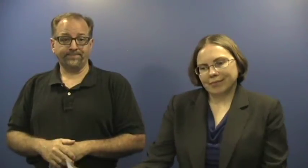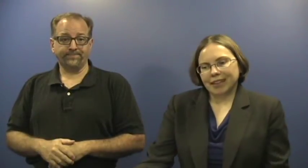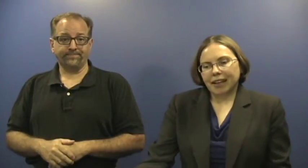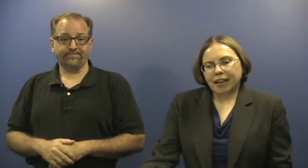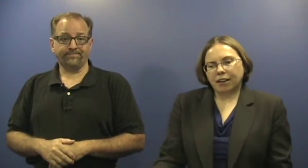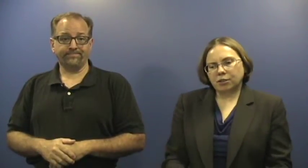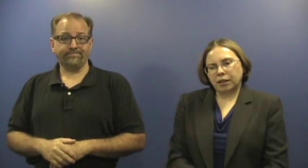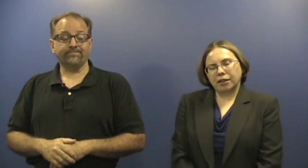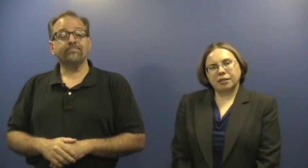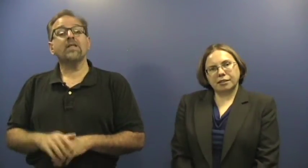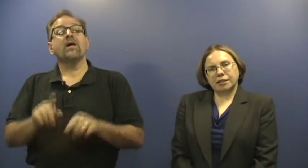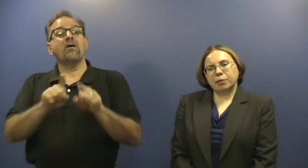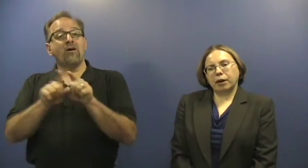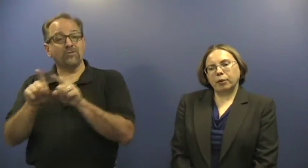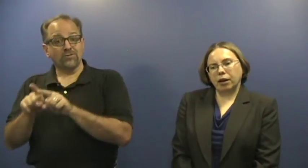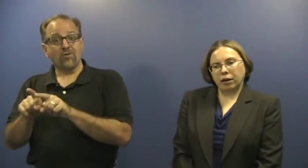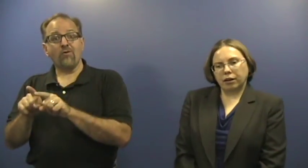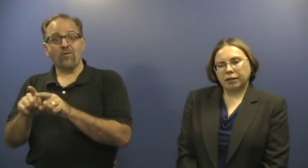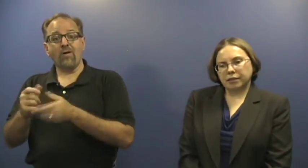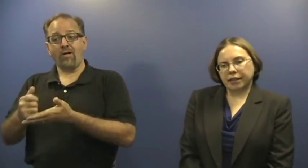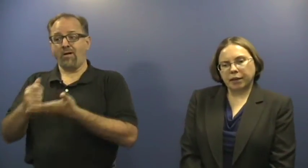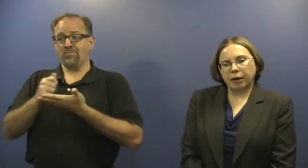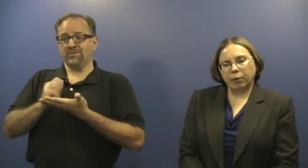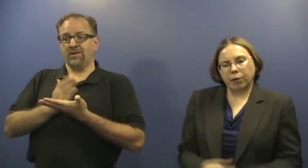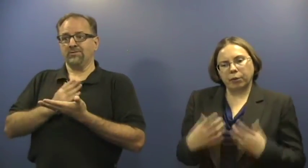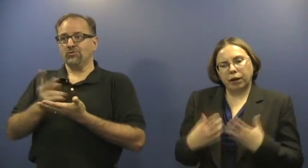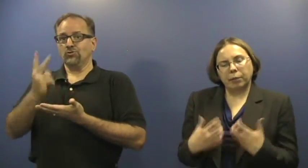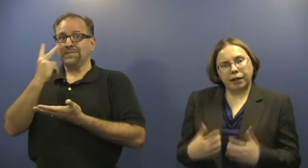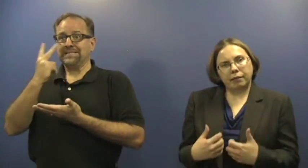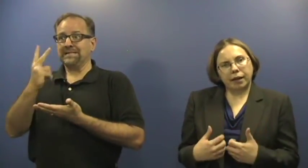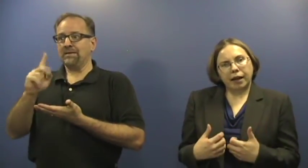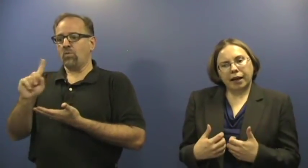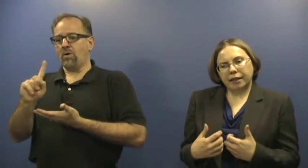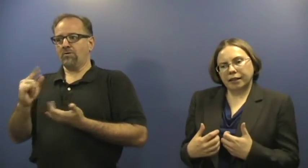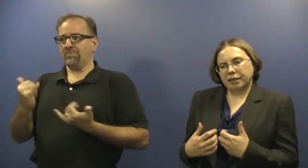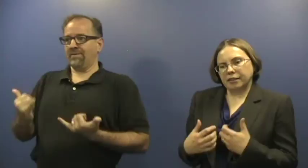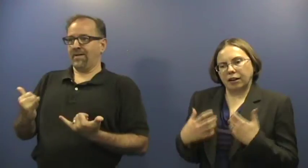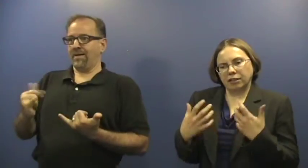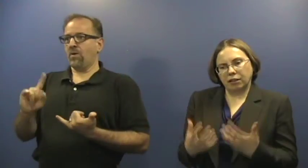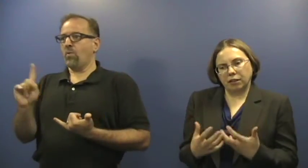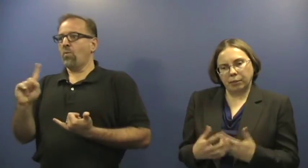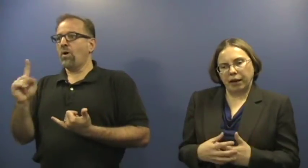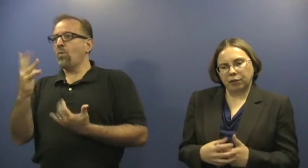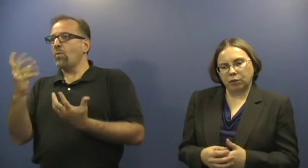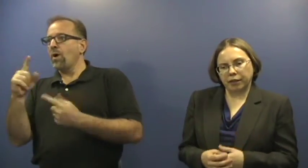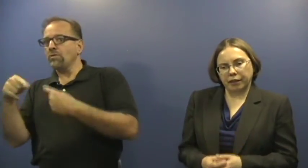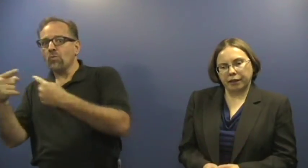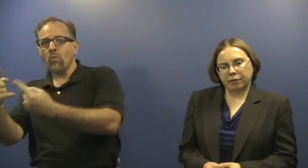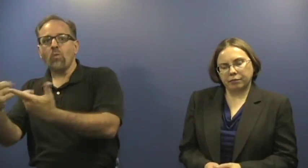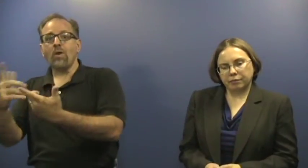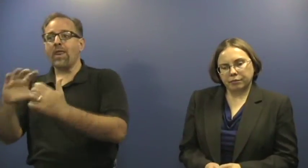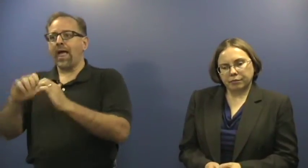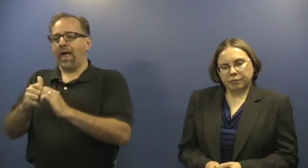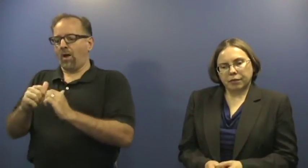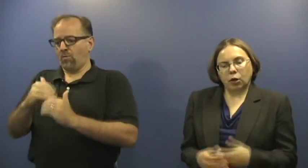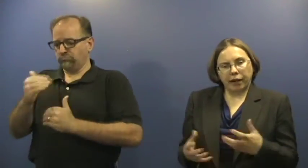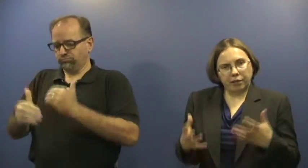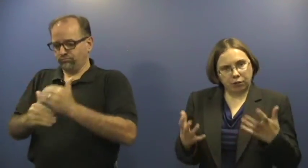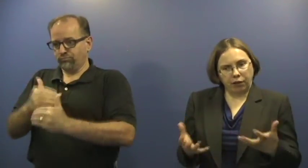It also allows us to see where we are, to think about where we want to be, and then to set ourselves on the path toward getting there. Okay, so far so